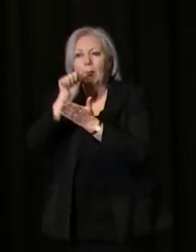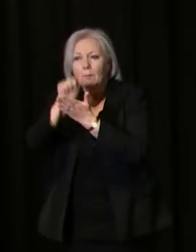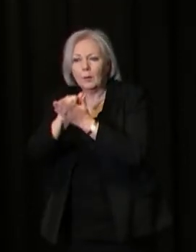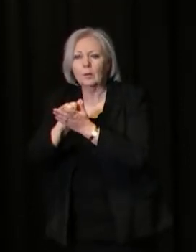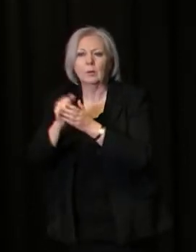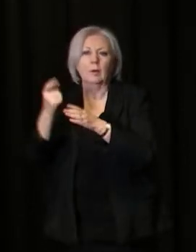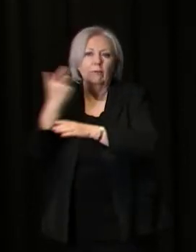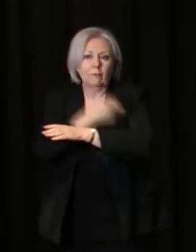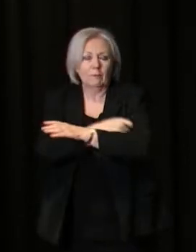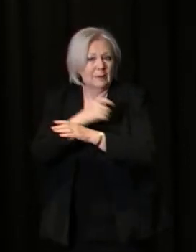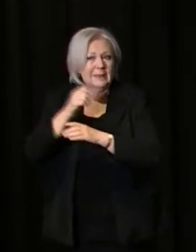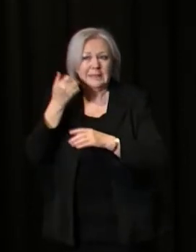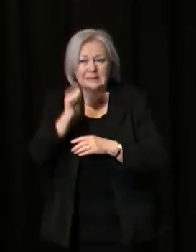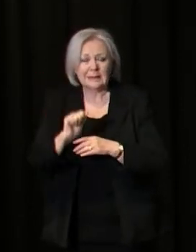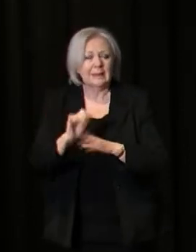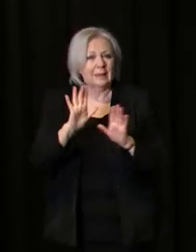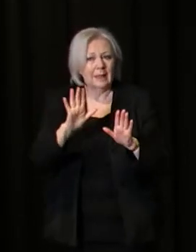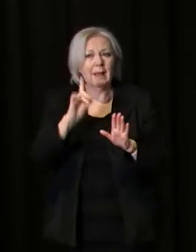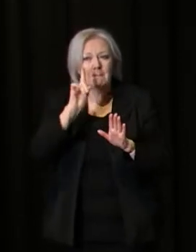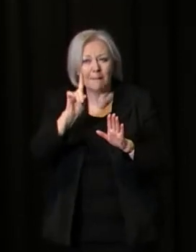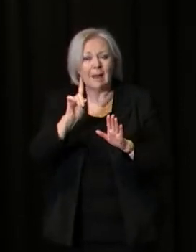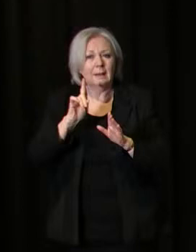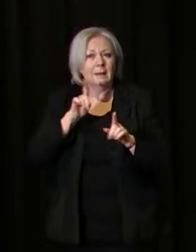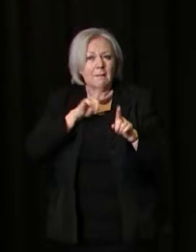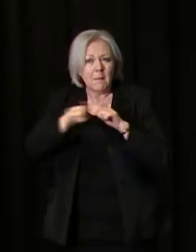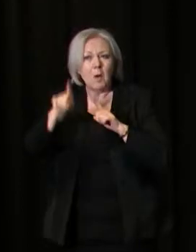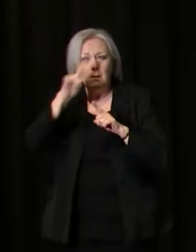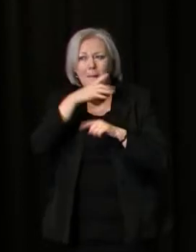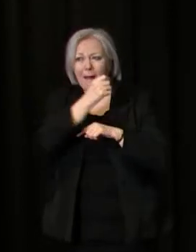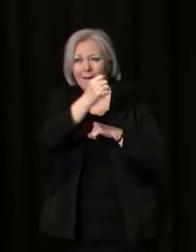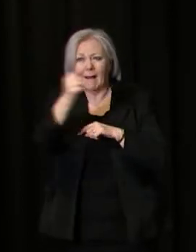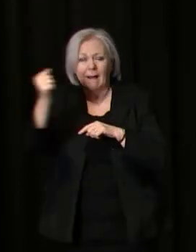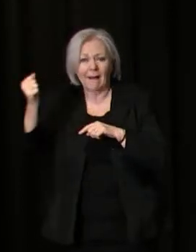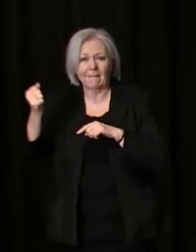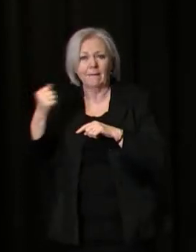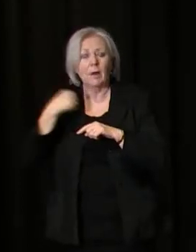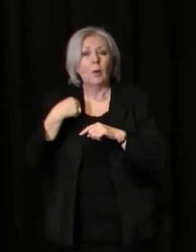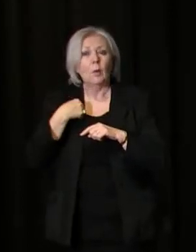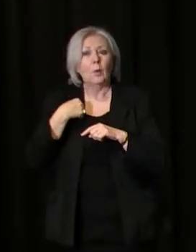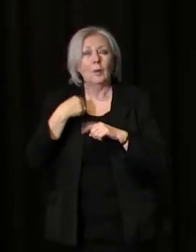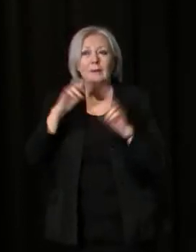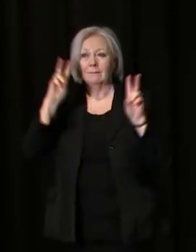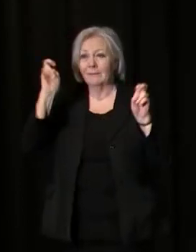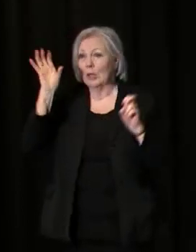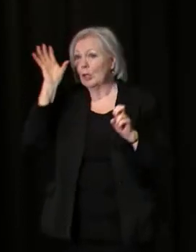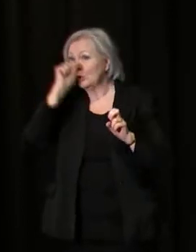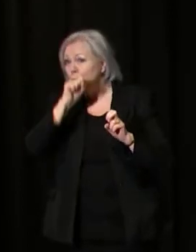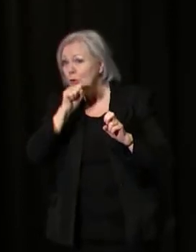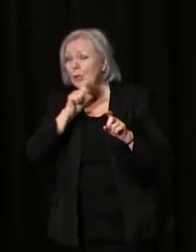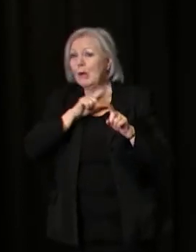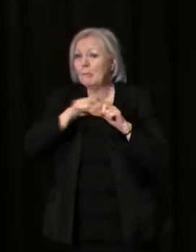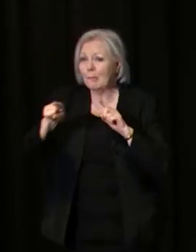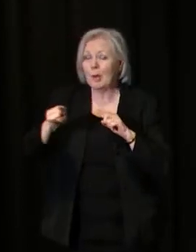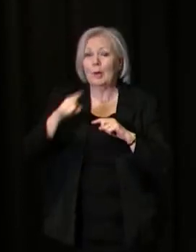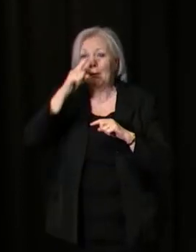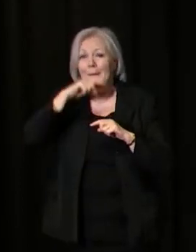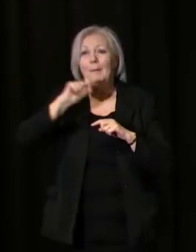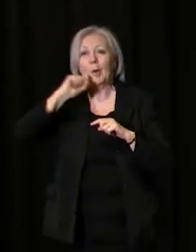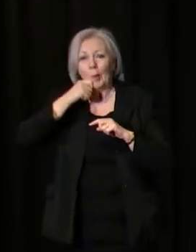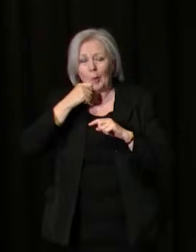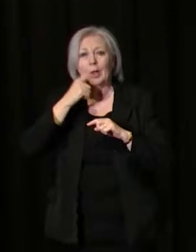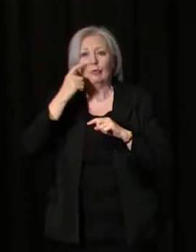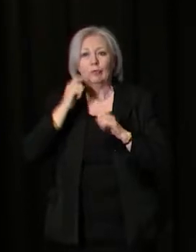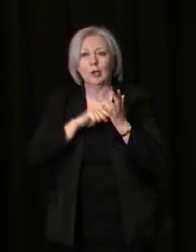even. But we are assuming that Victorians are going to do everything they can to race to that 90%